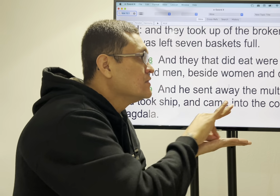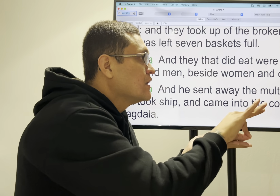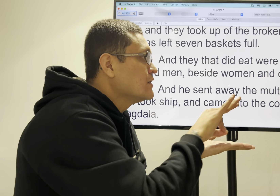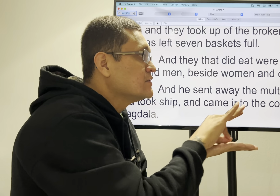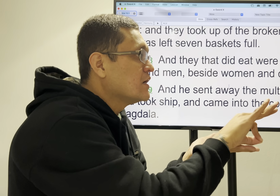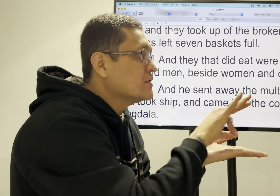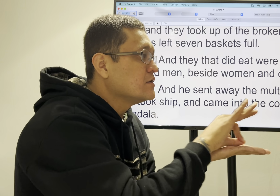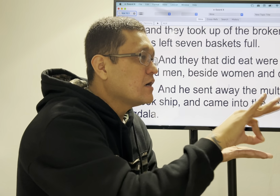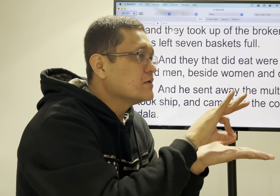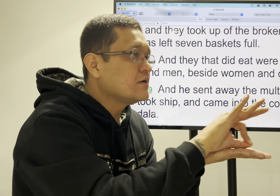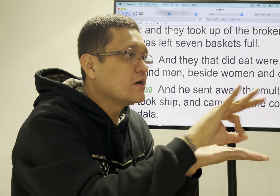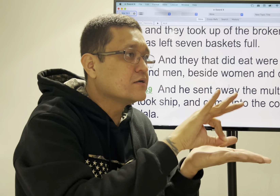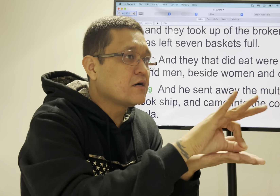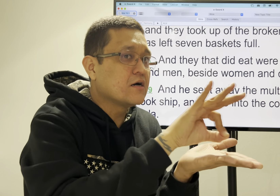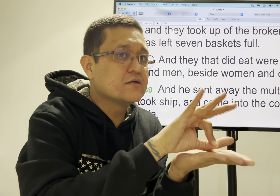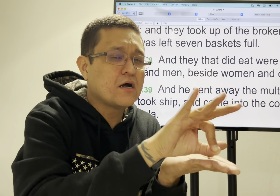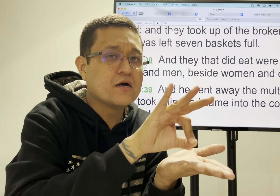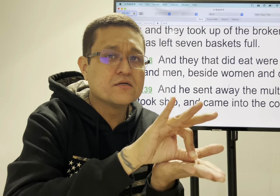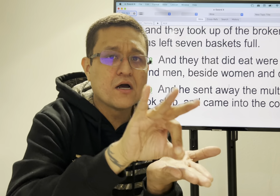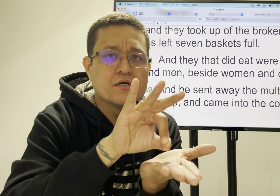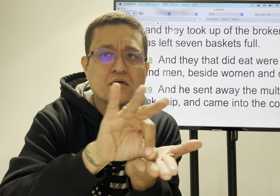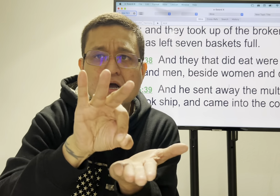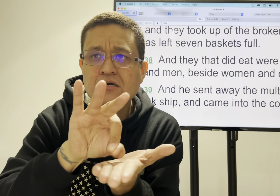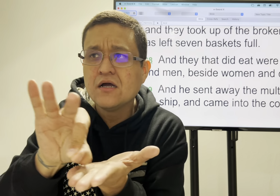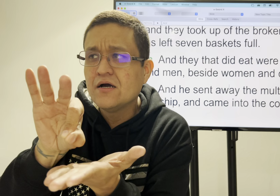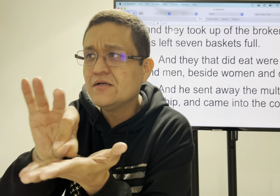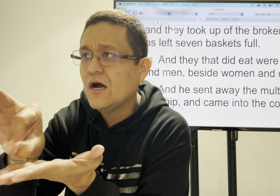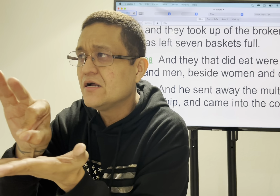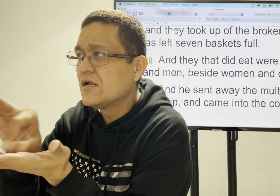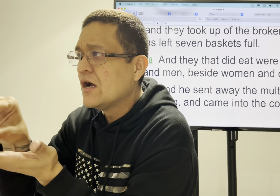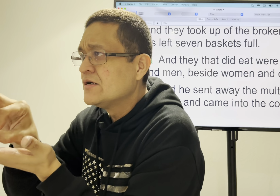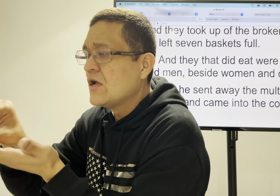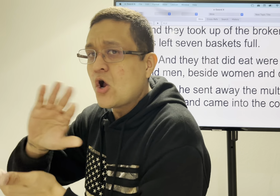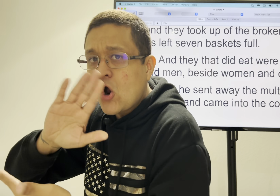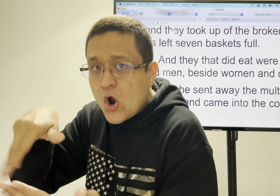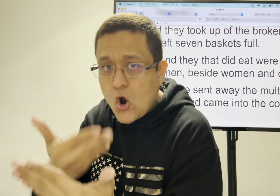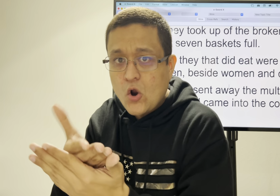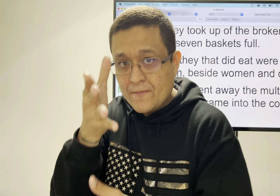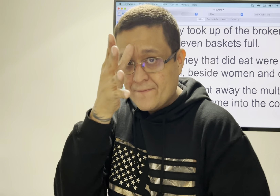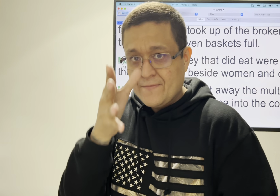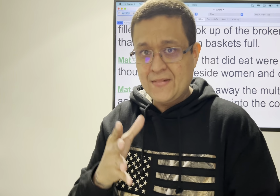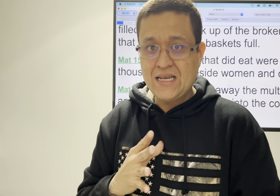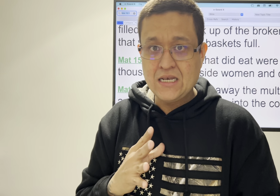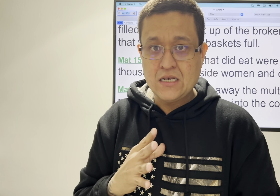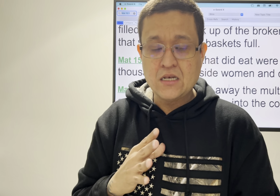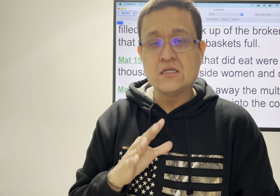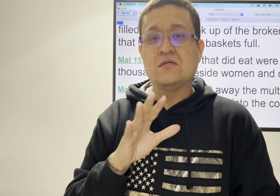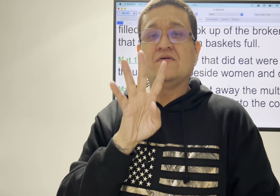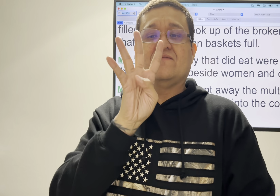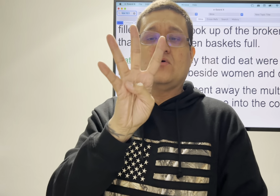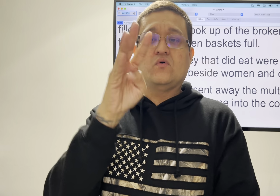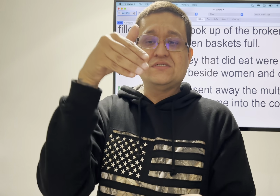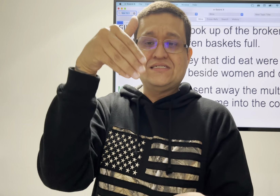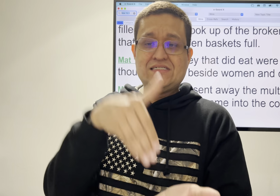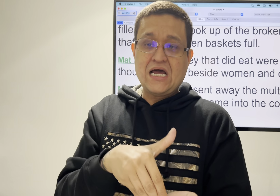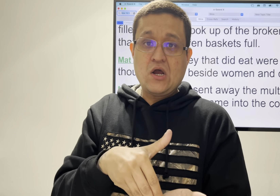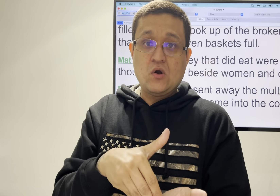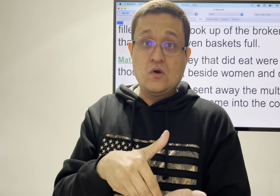So they counted the men. Maybe they didn't have time to count all the women and children running around, but they counted the men and they